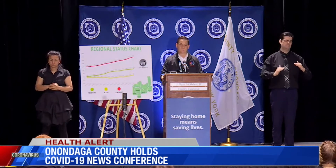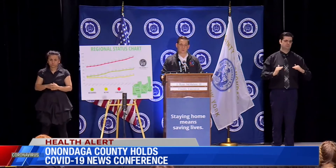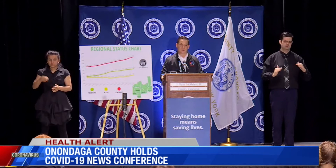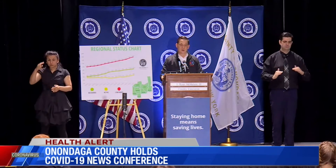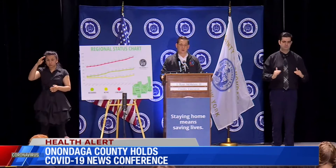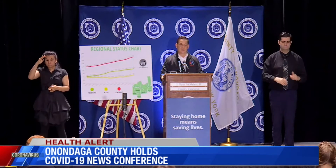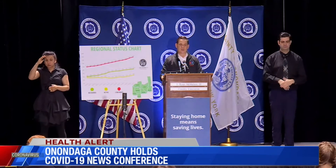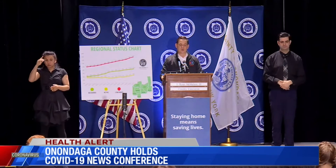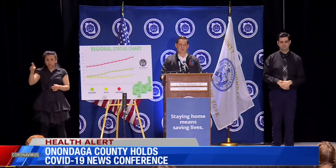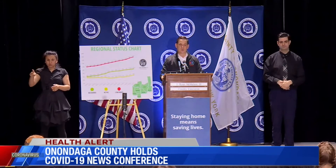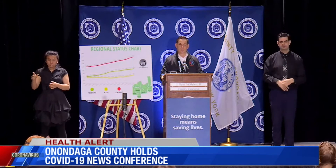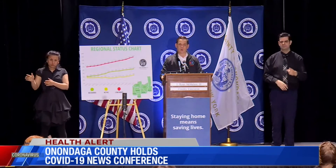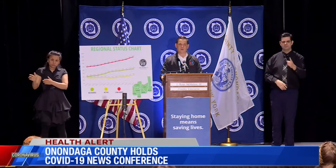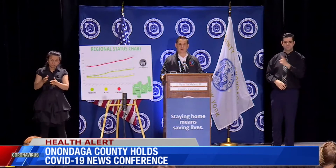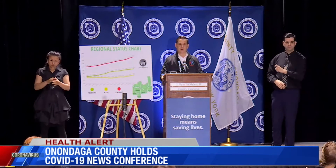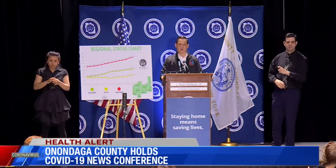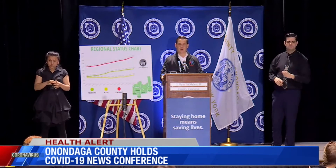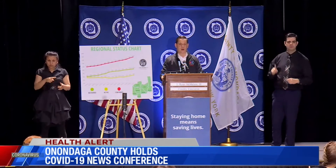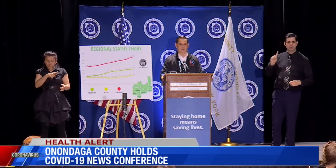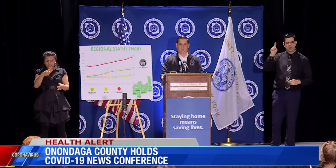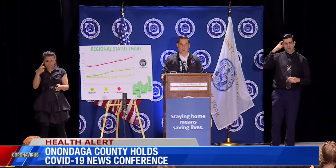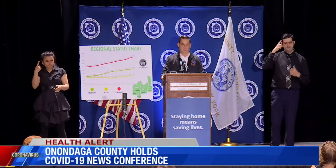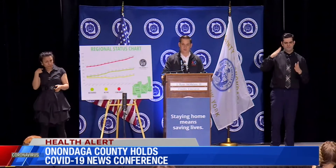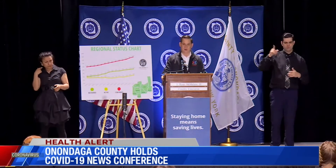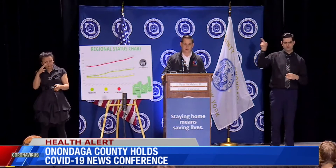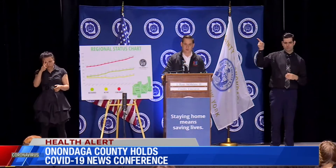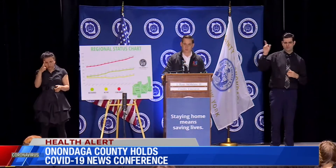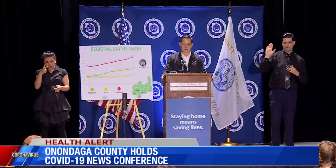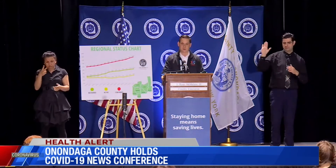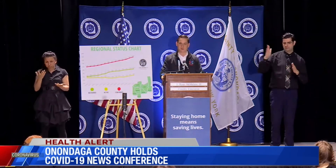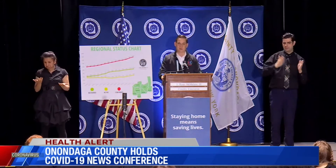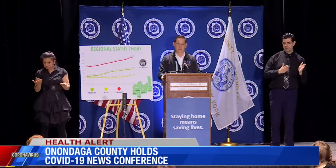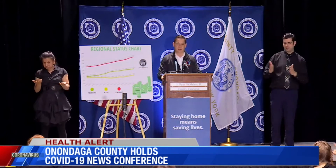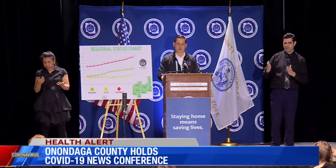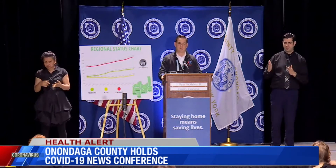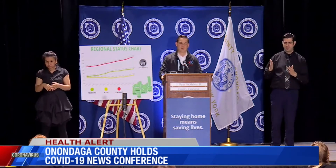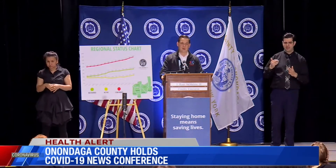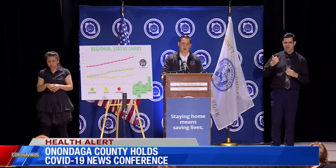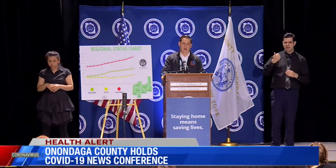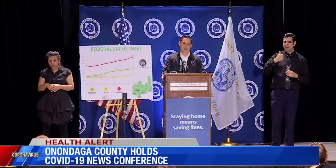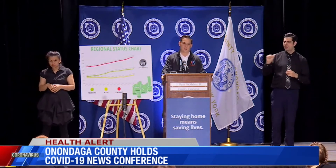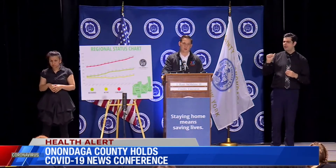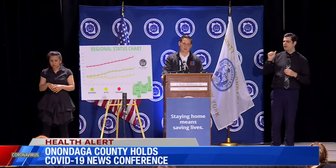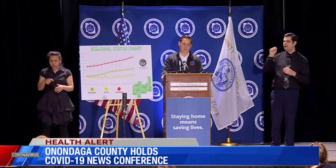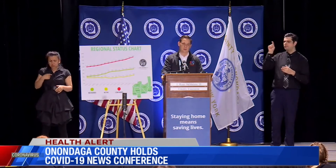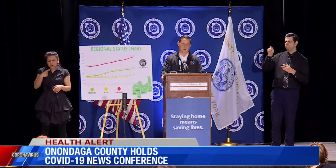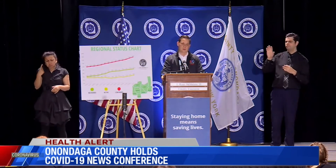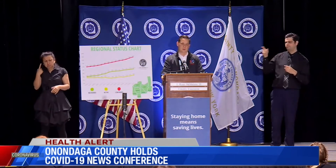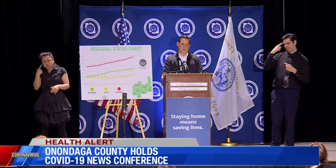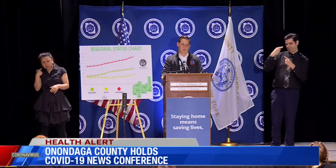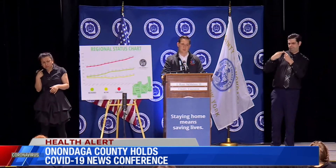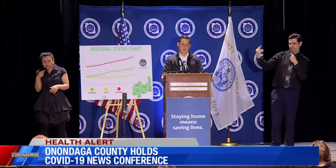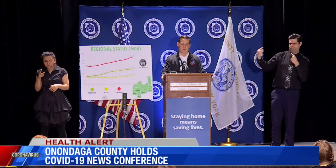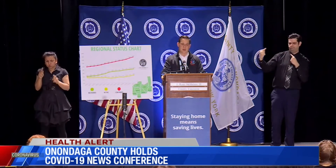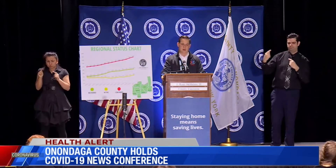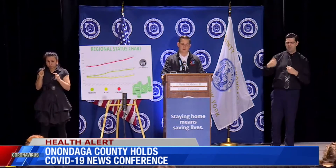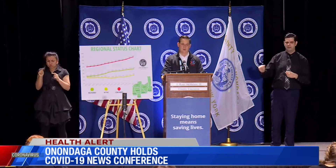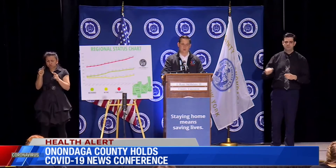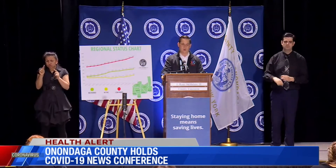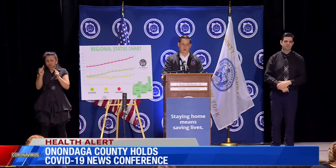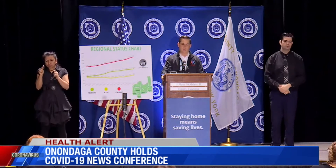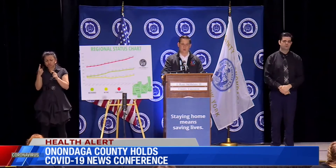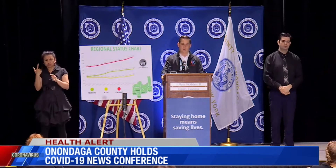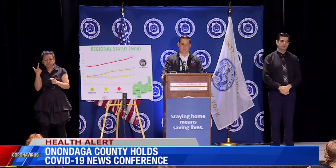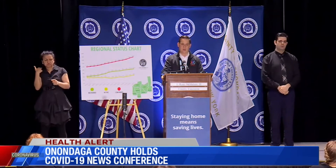with? Nobody's going to agree 100% with each other in this business. And the state